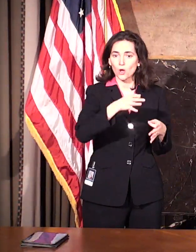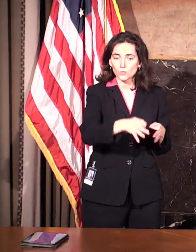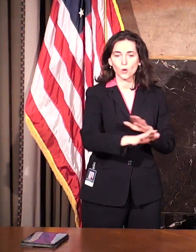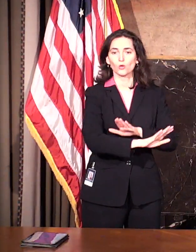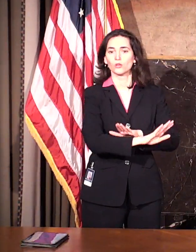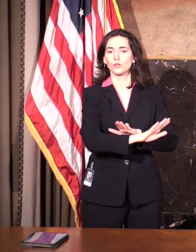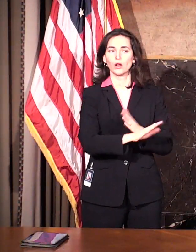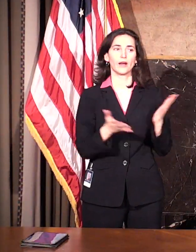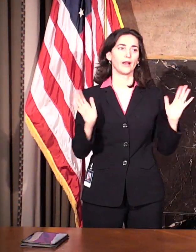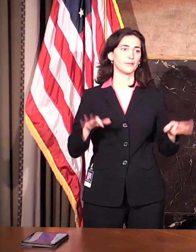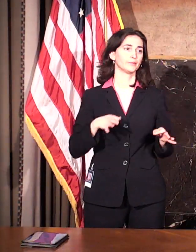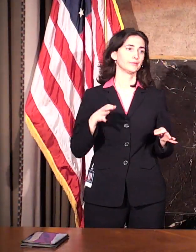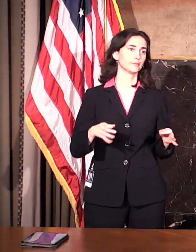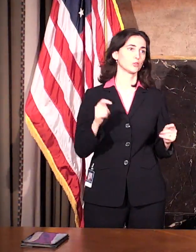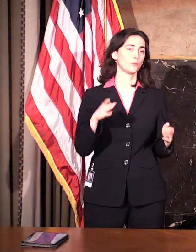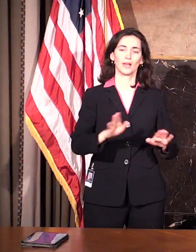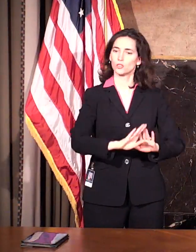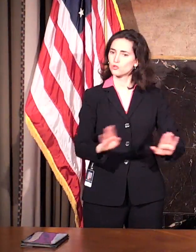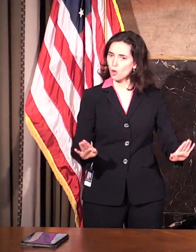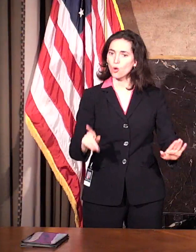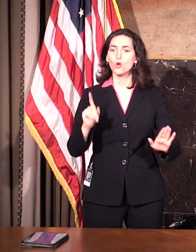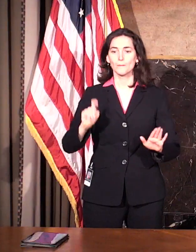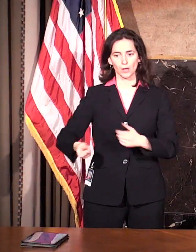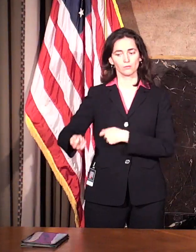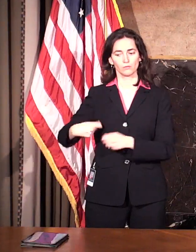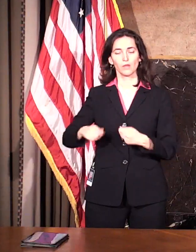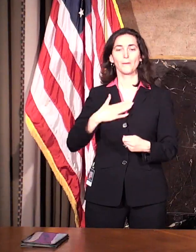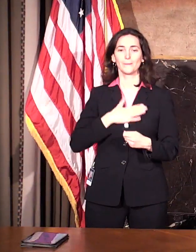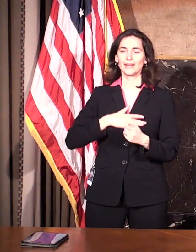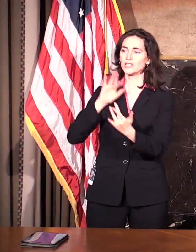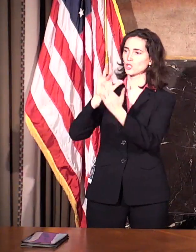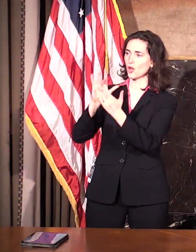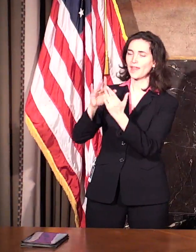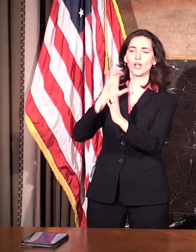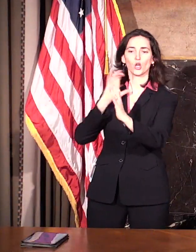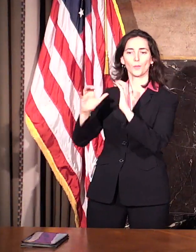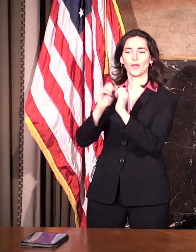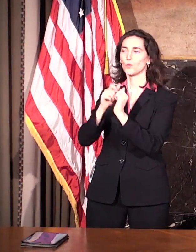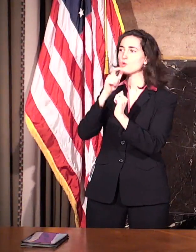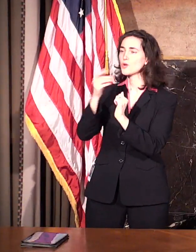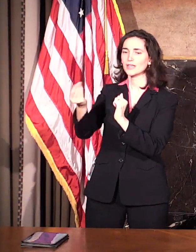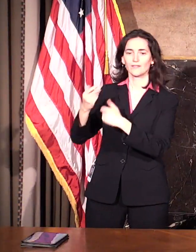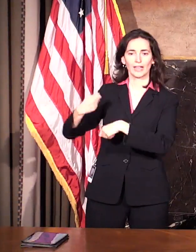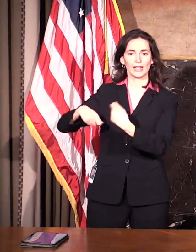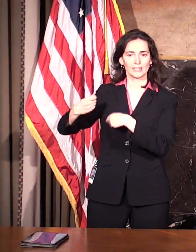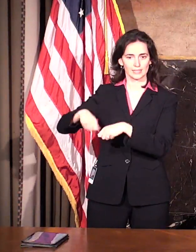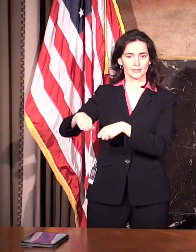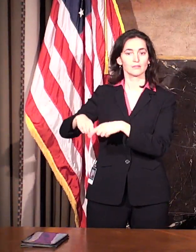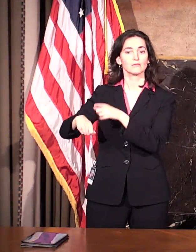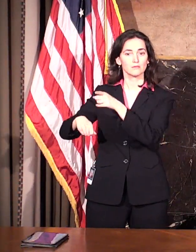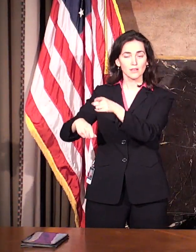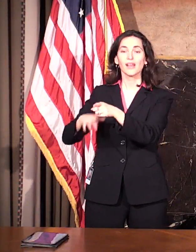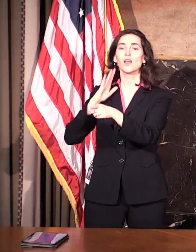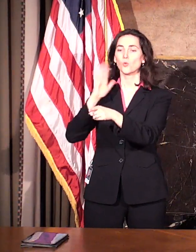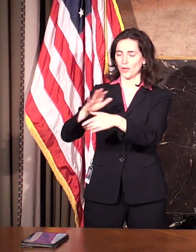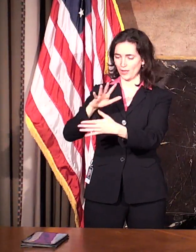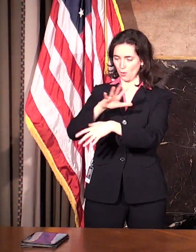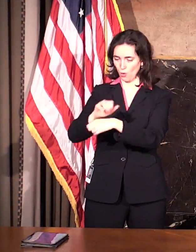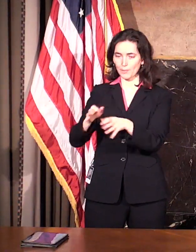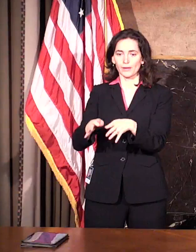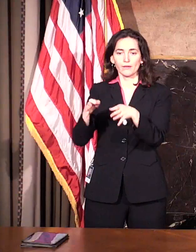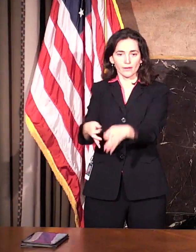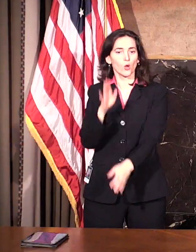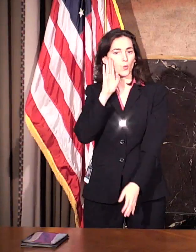get back in as soon as possible. So please reach out, proactively communicate with your dialysis provider. They will reschedule you. As the